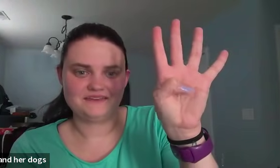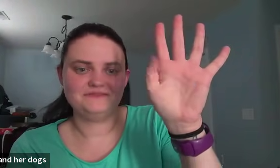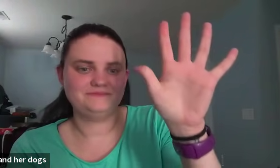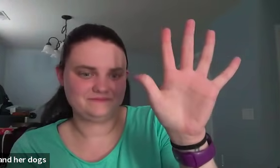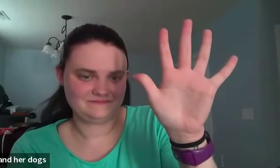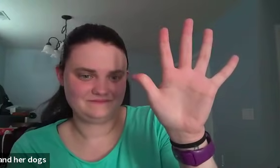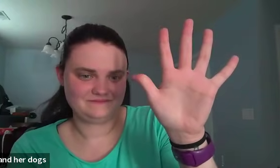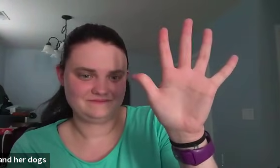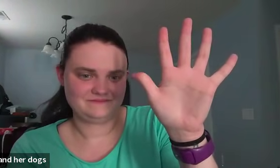5,